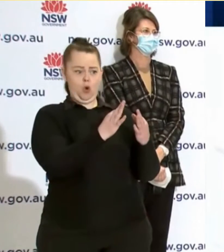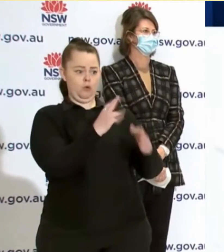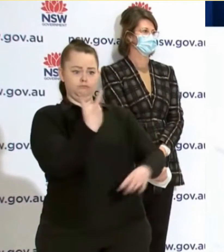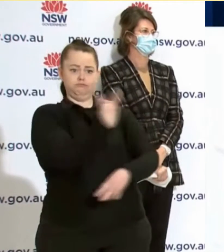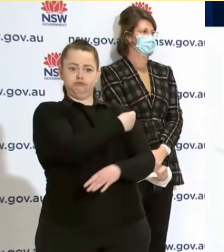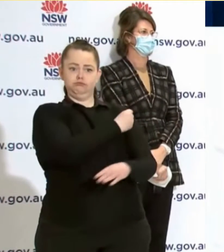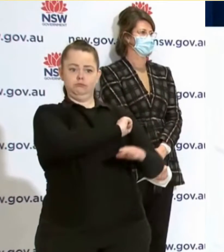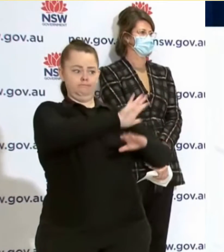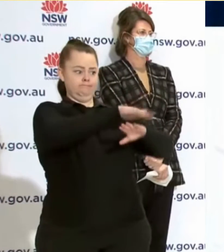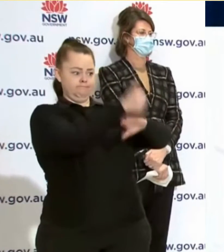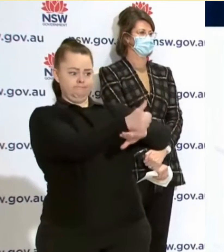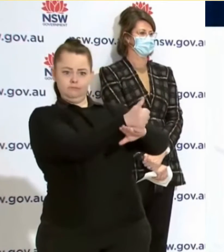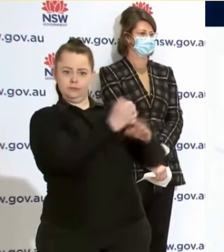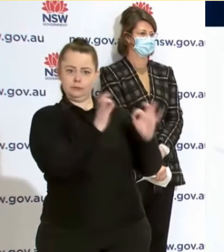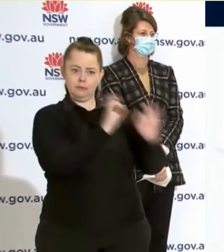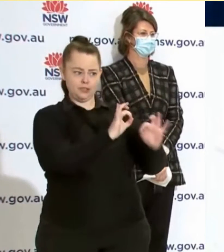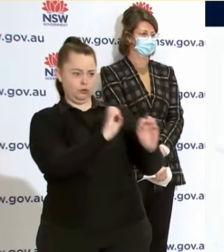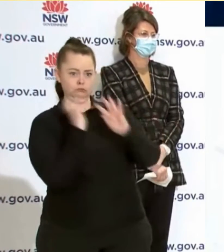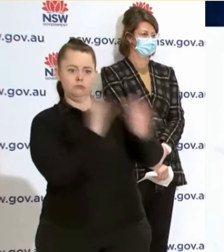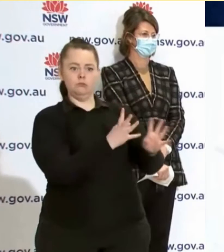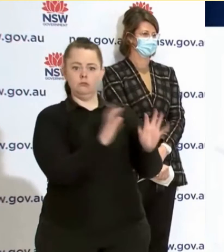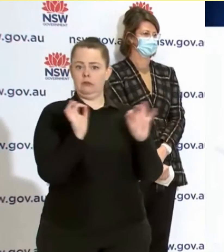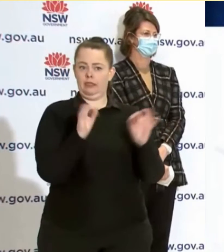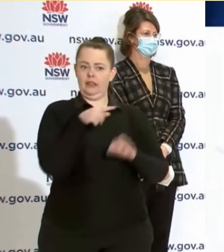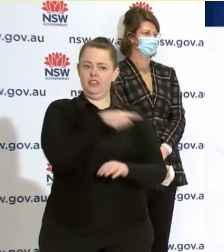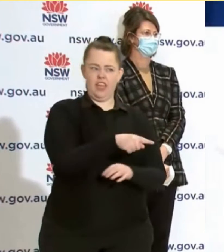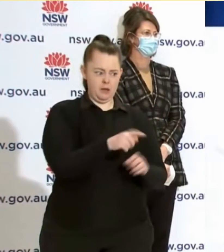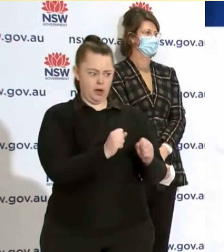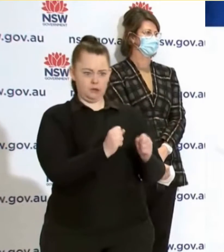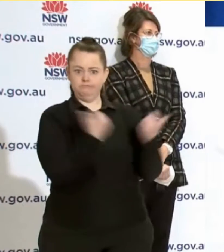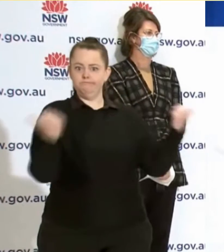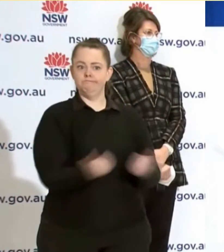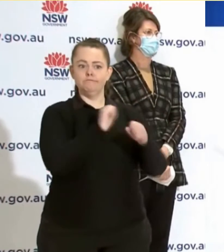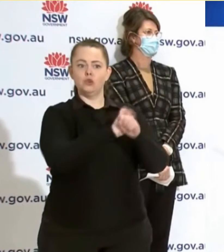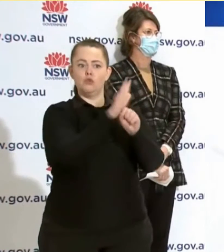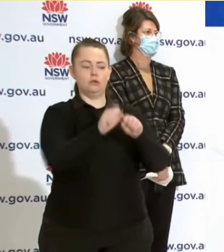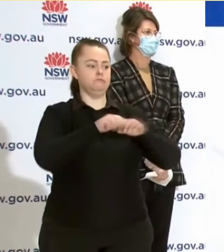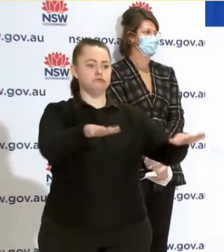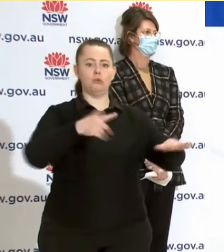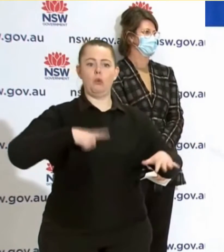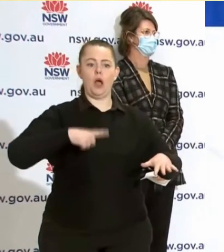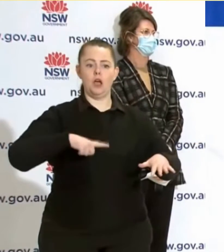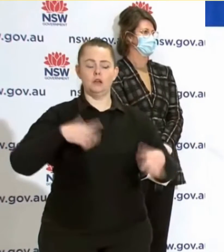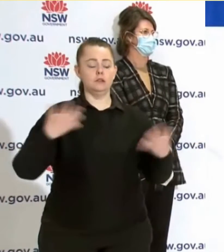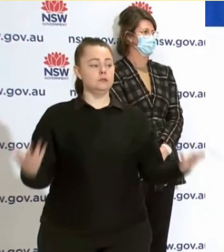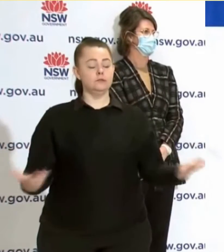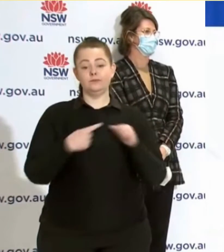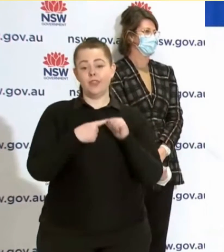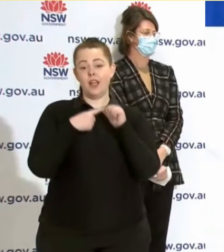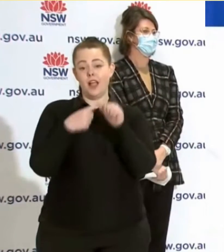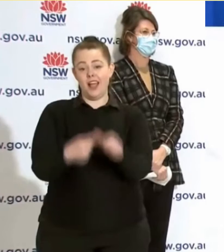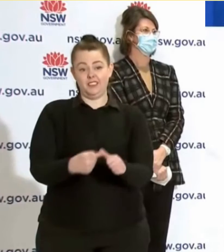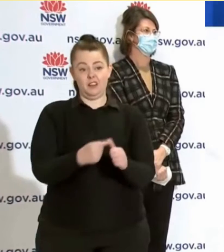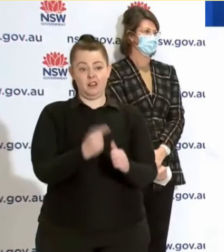Penrith. Can you open something in Blacktown? But I called out Blacktown because it's the area that is doing the best in terms of vaccination